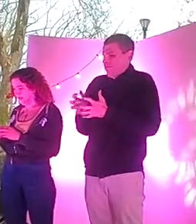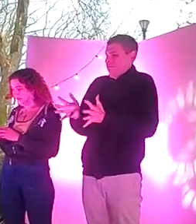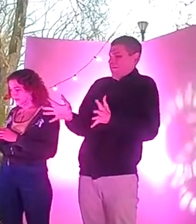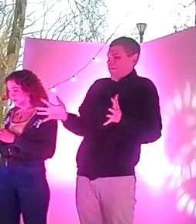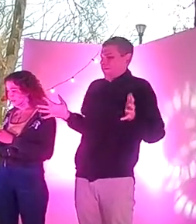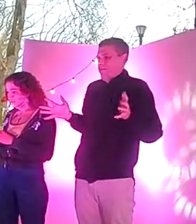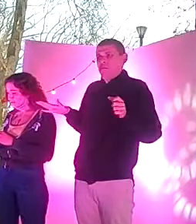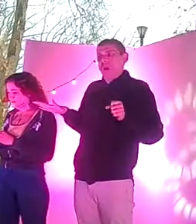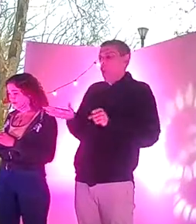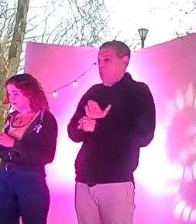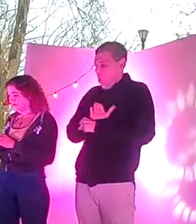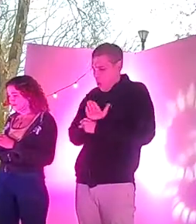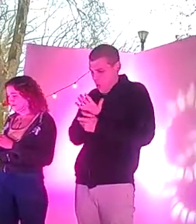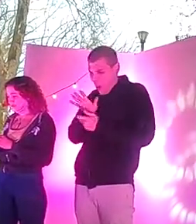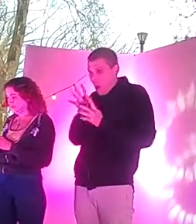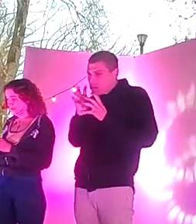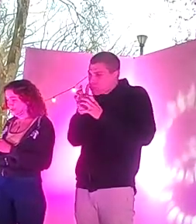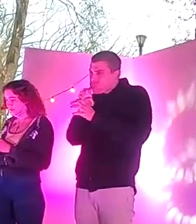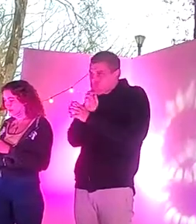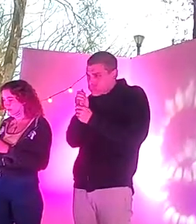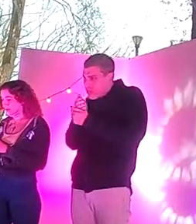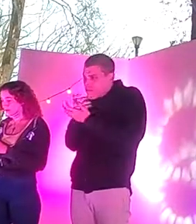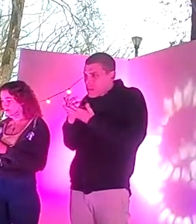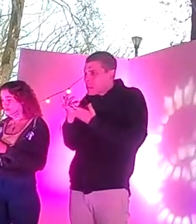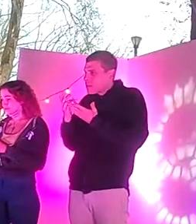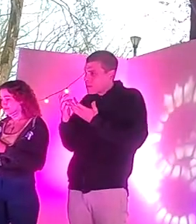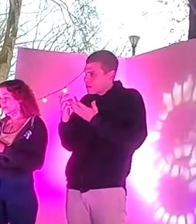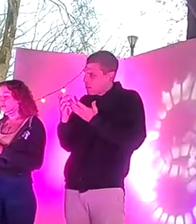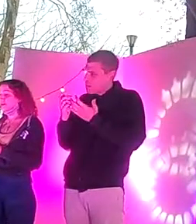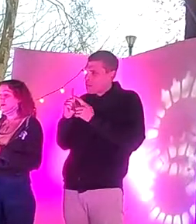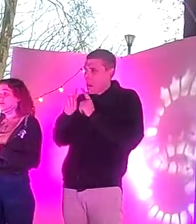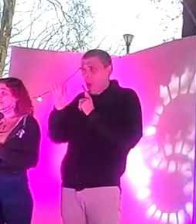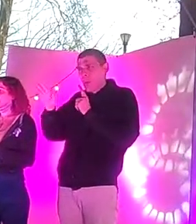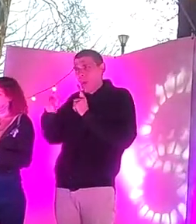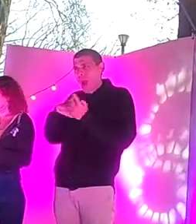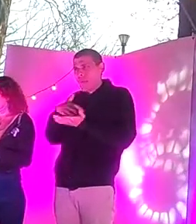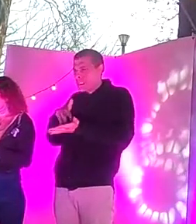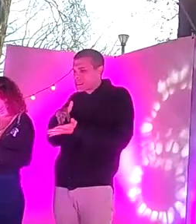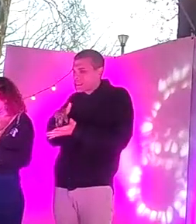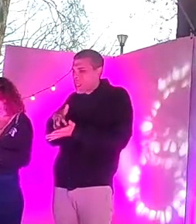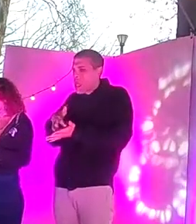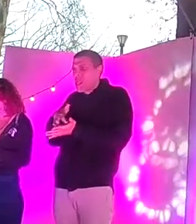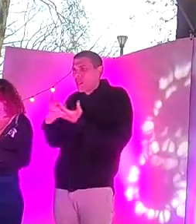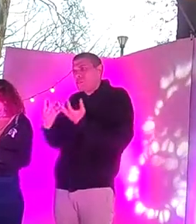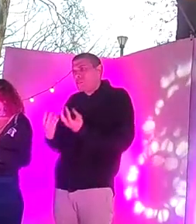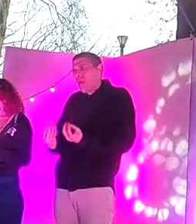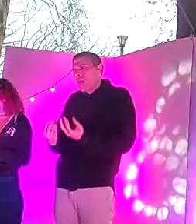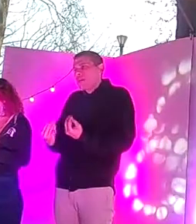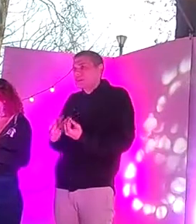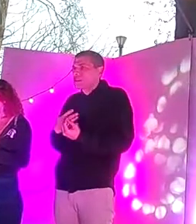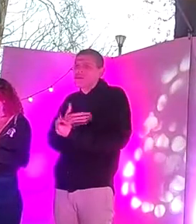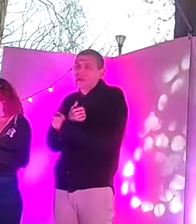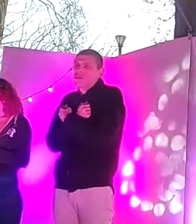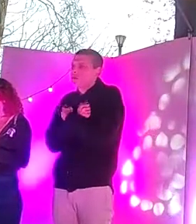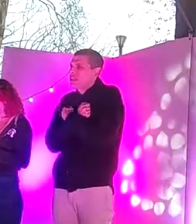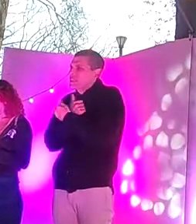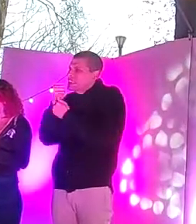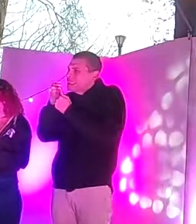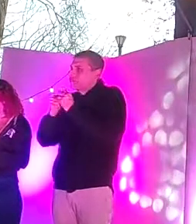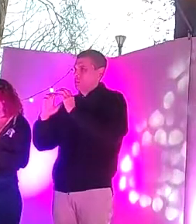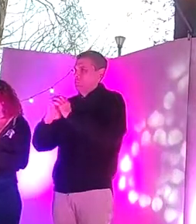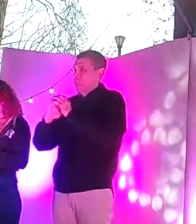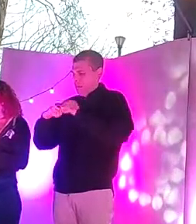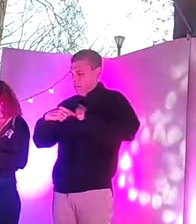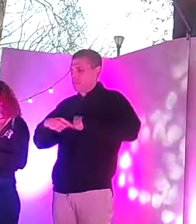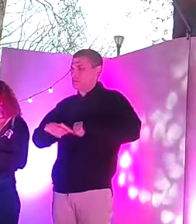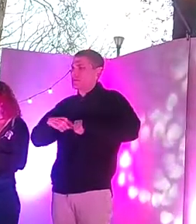me, just for those close enough to see how meticulously delicate my love can be. How each cell in my being is